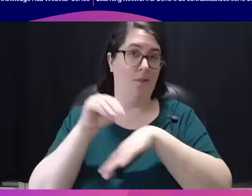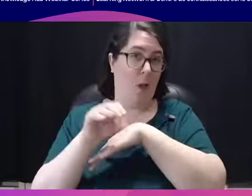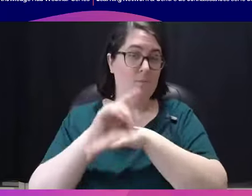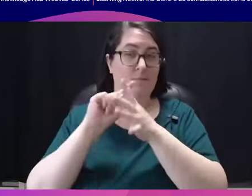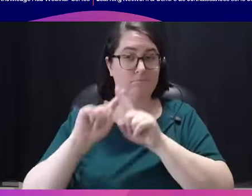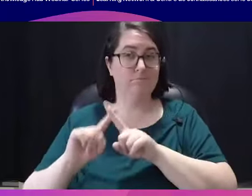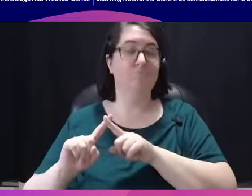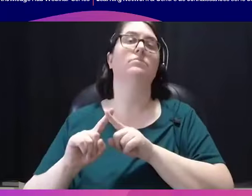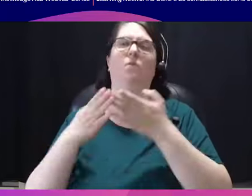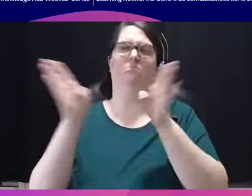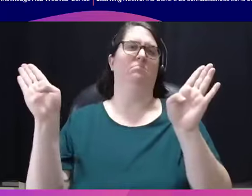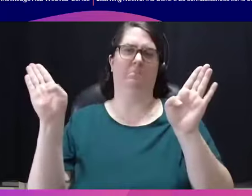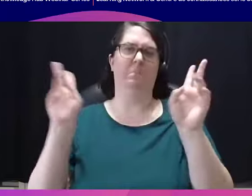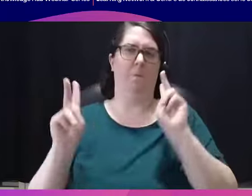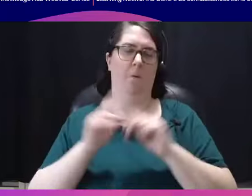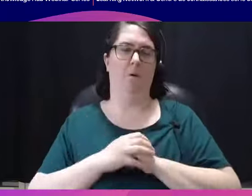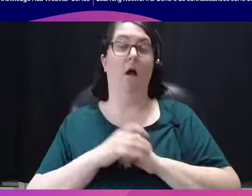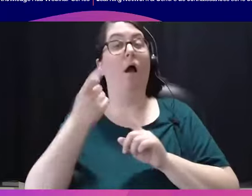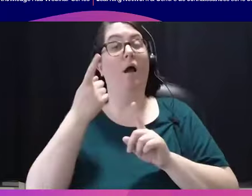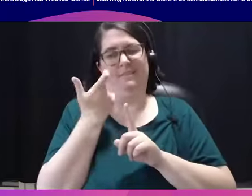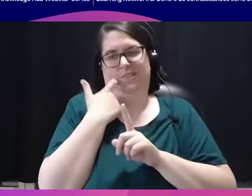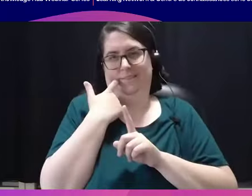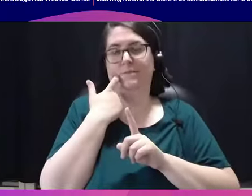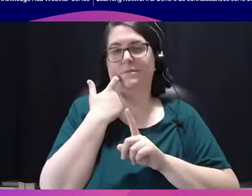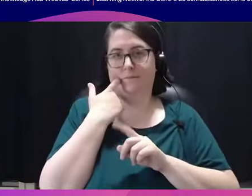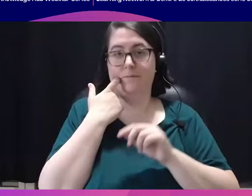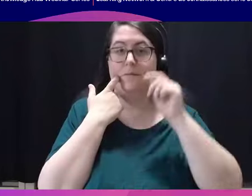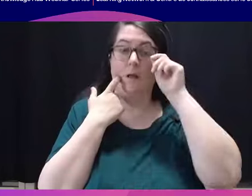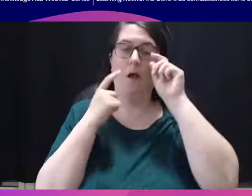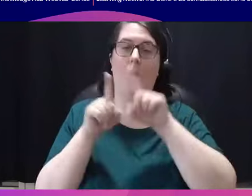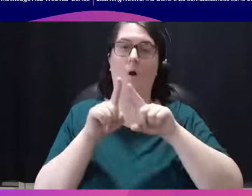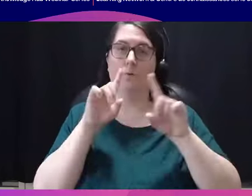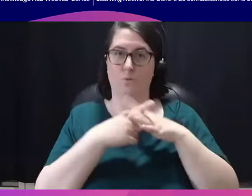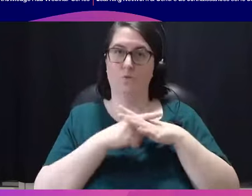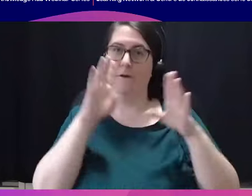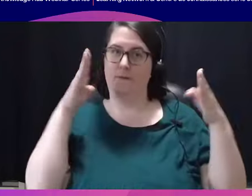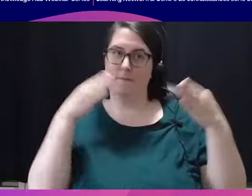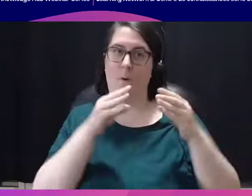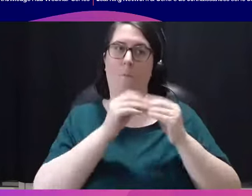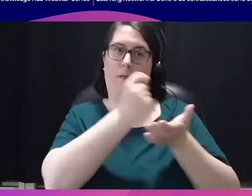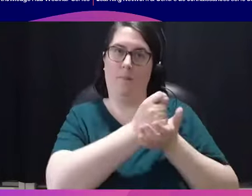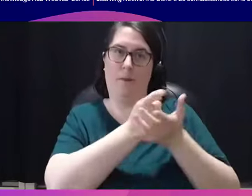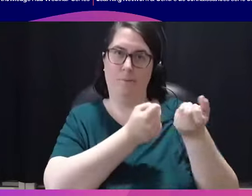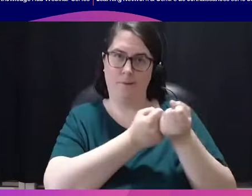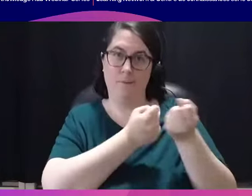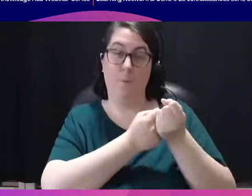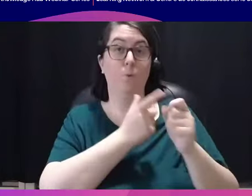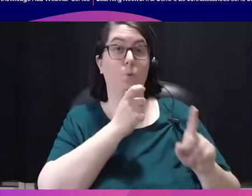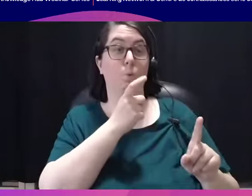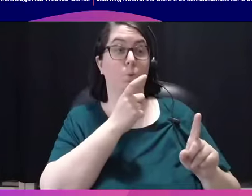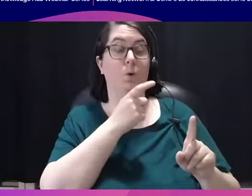general population. But more recently, I have also started to focus providing therapeutic support